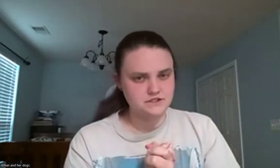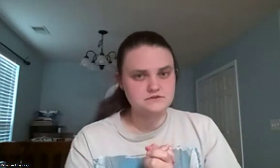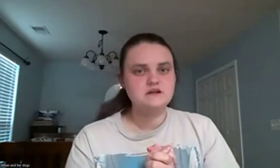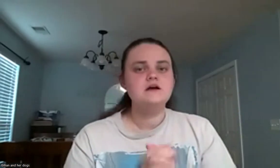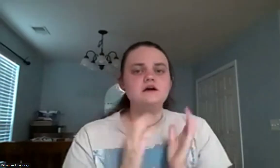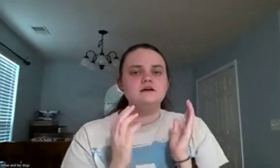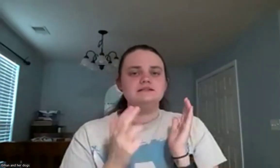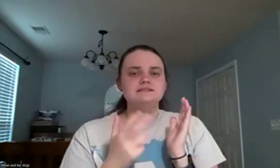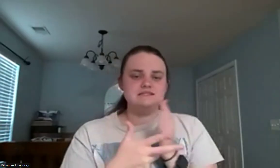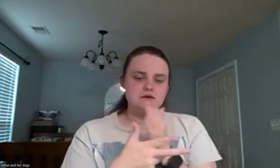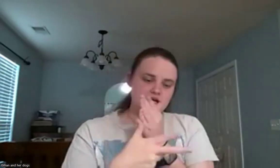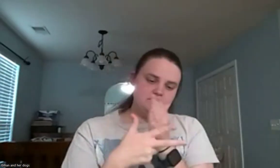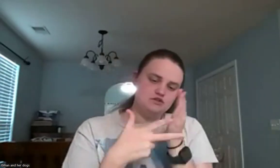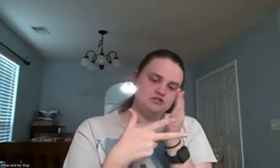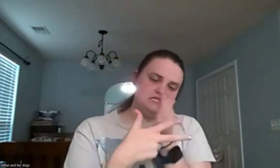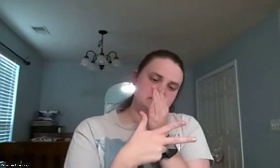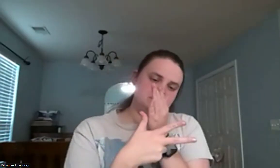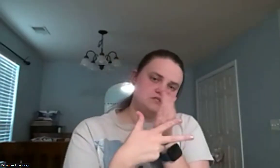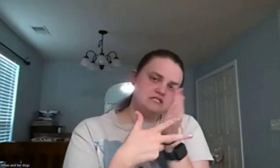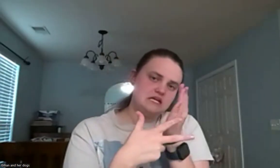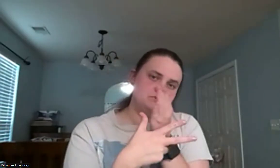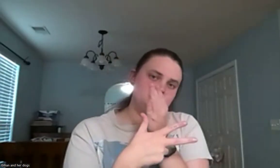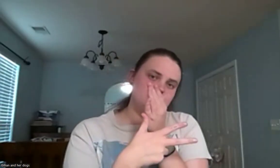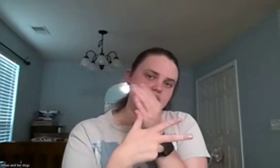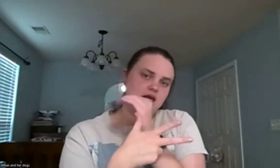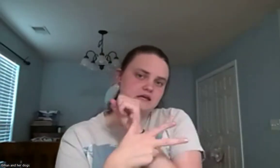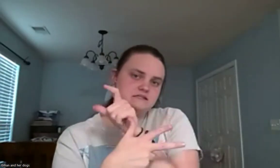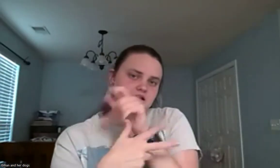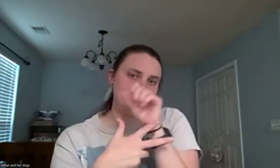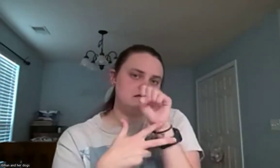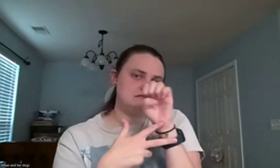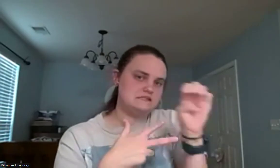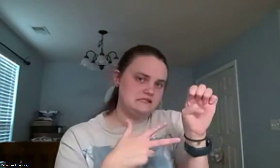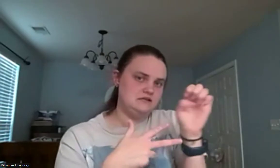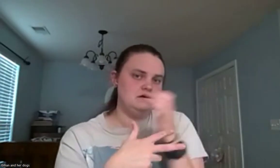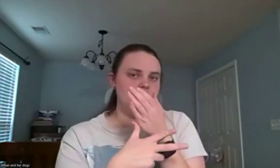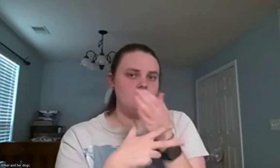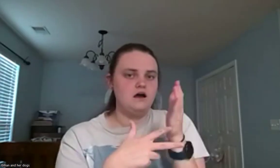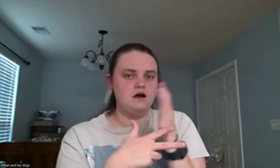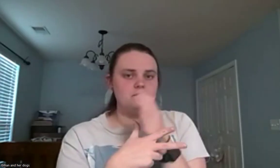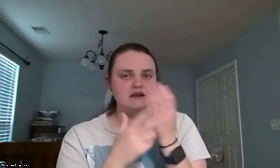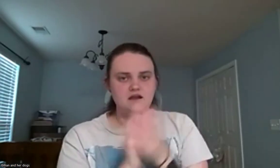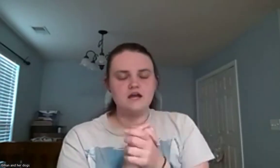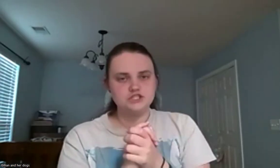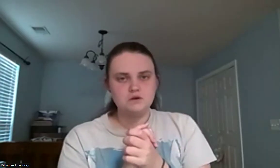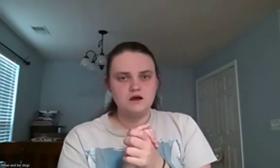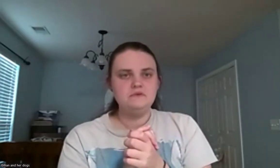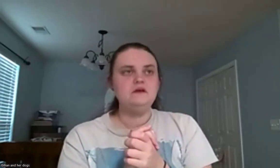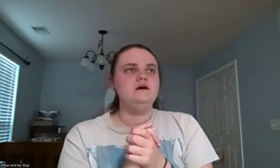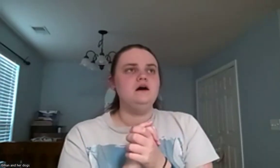used. Sometimes there's this interesting in between ASL and C that can kind of show up. I